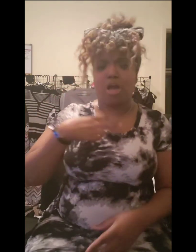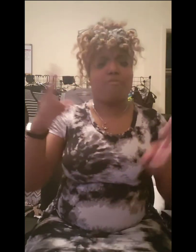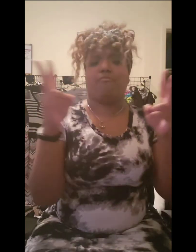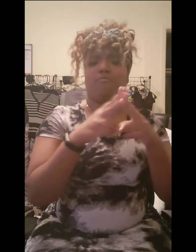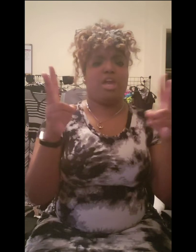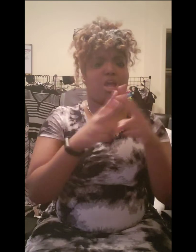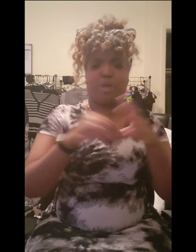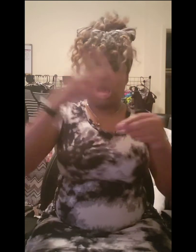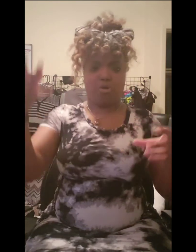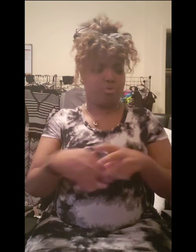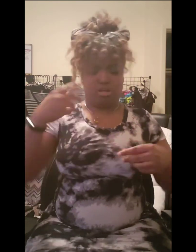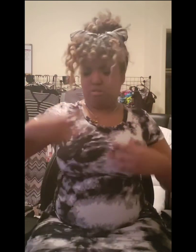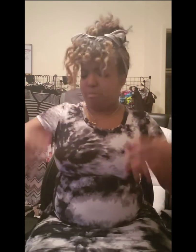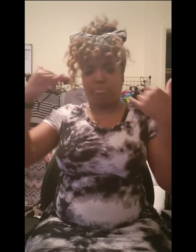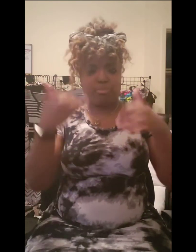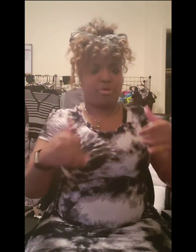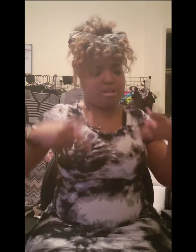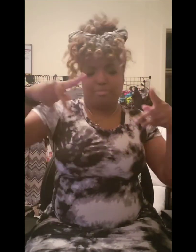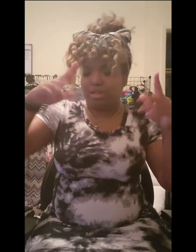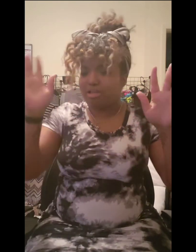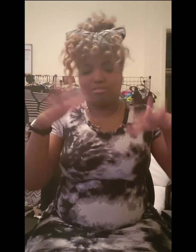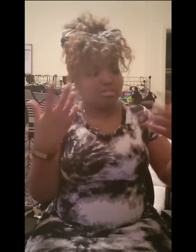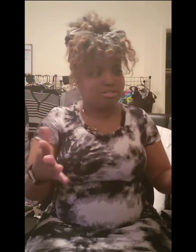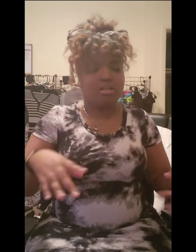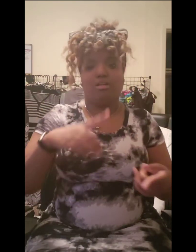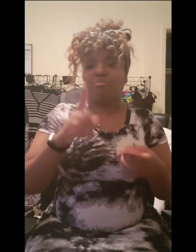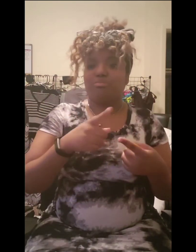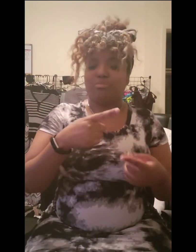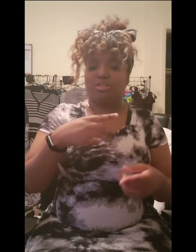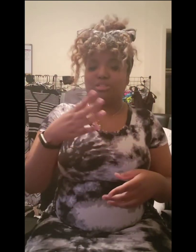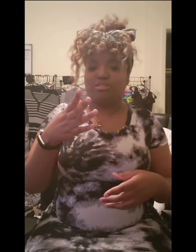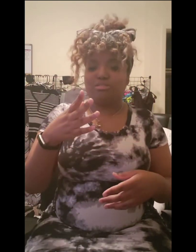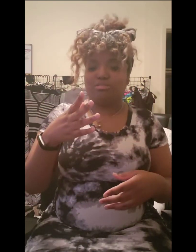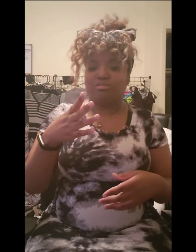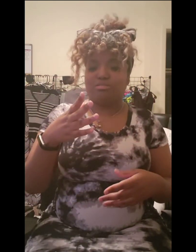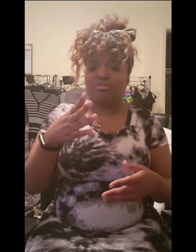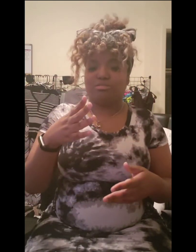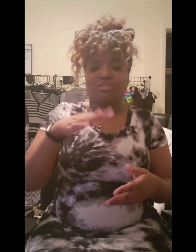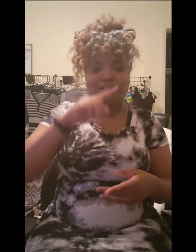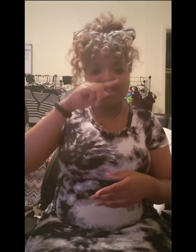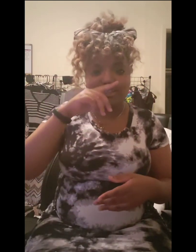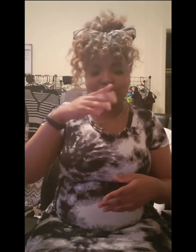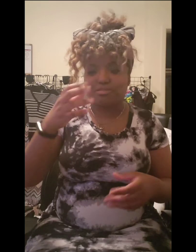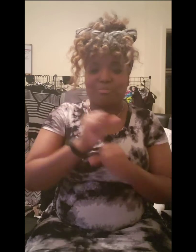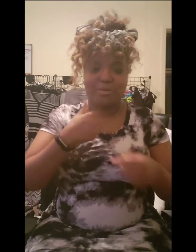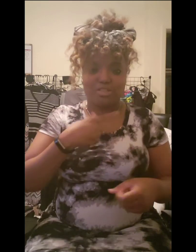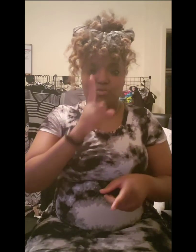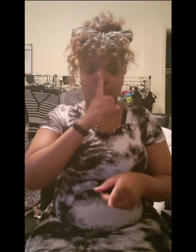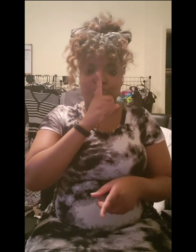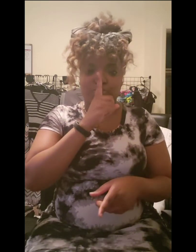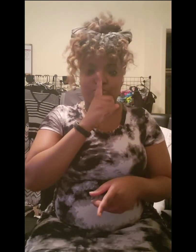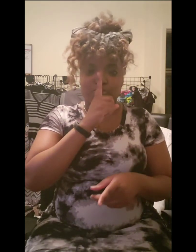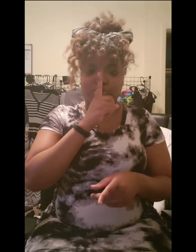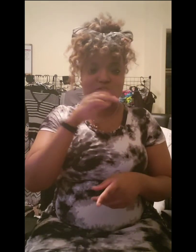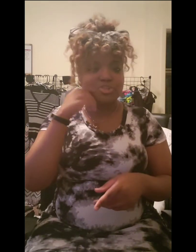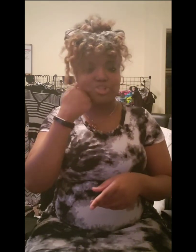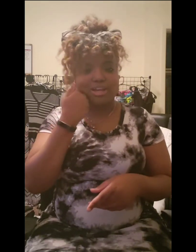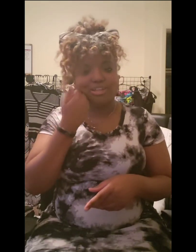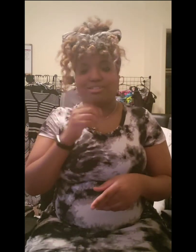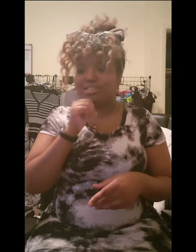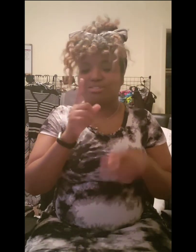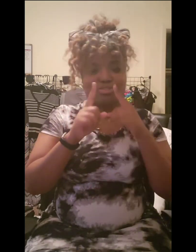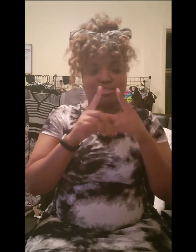So when I got to college, it was a different situation. I mean, when I was younger, I was very outgoing. So I wanted to see if I could actually get to that